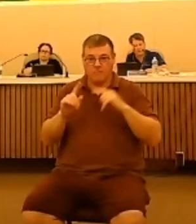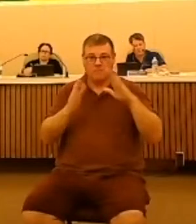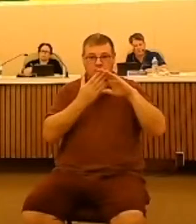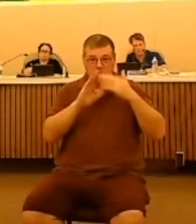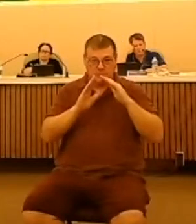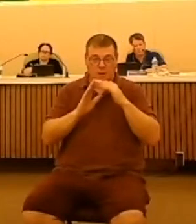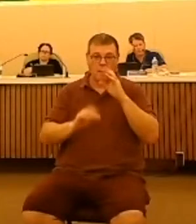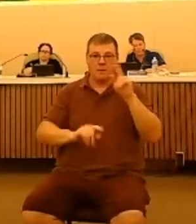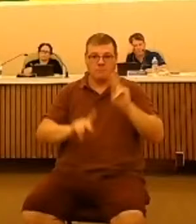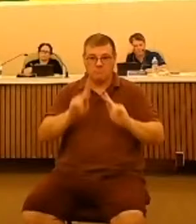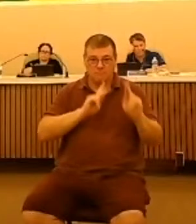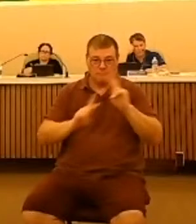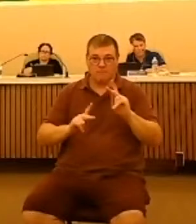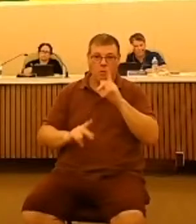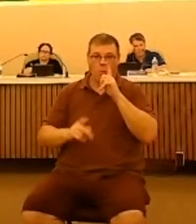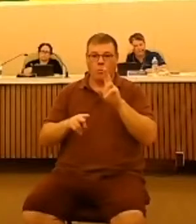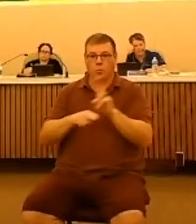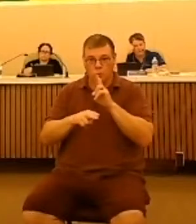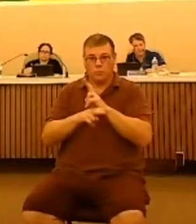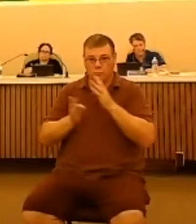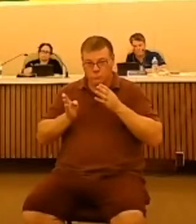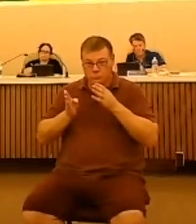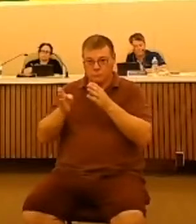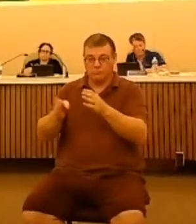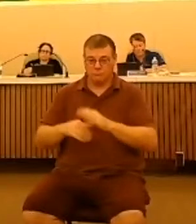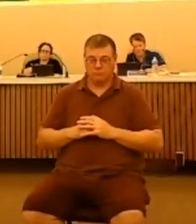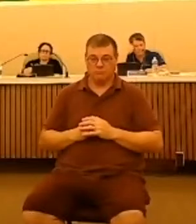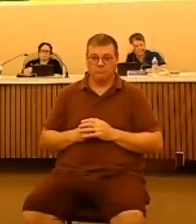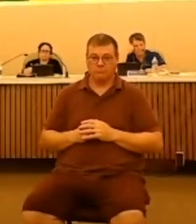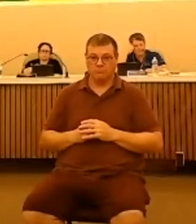and residents and people who drive that street. And